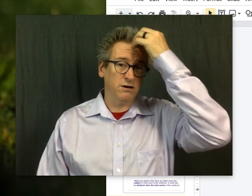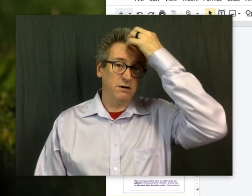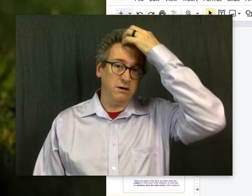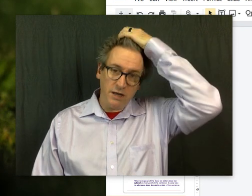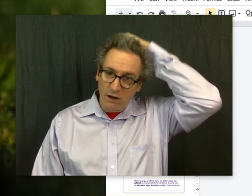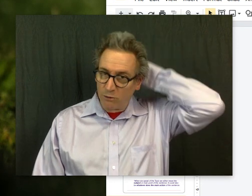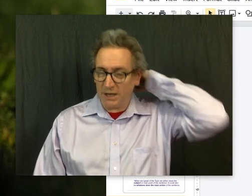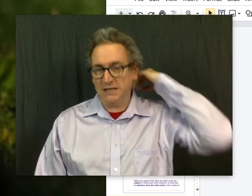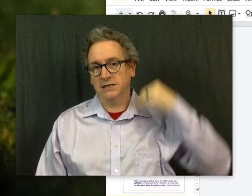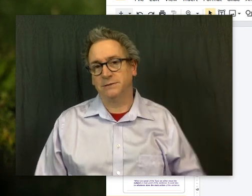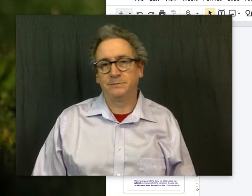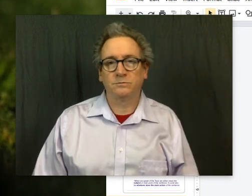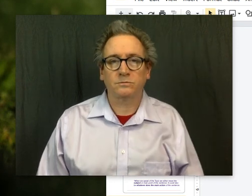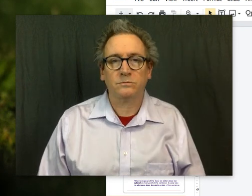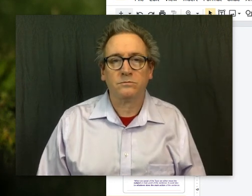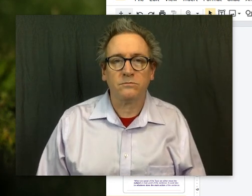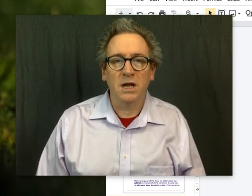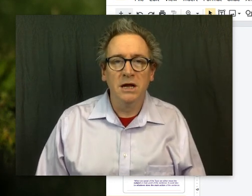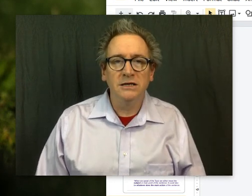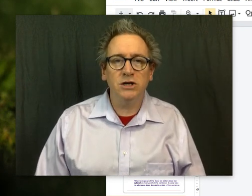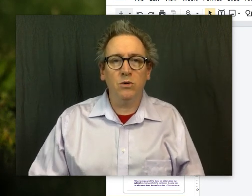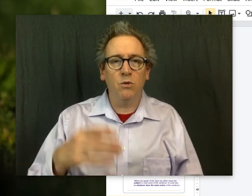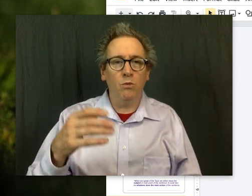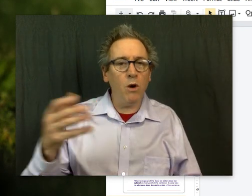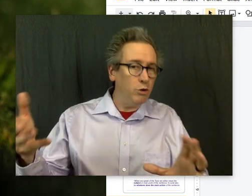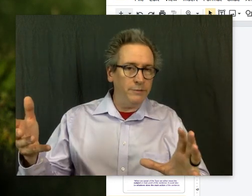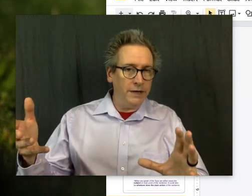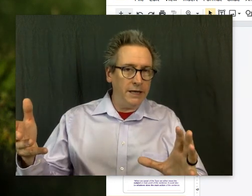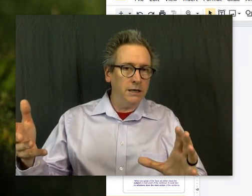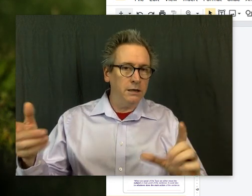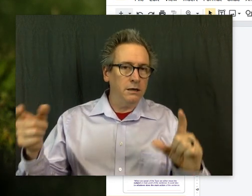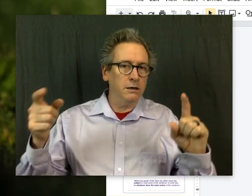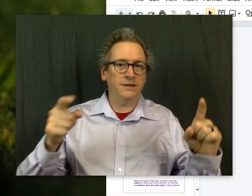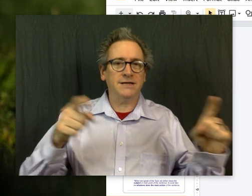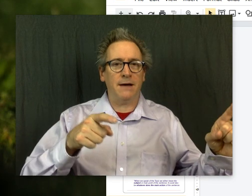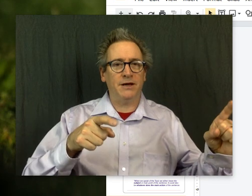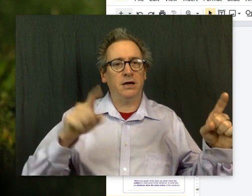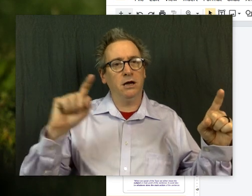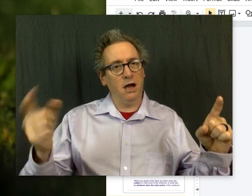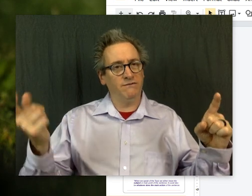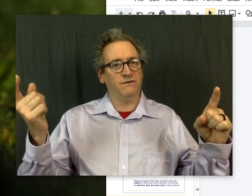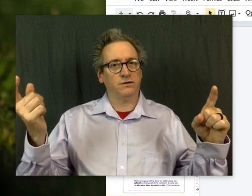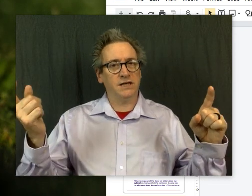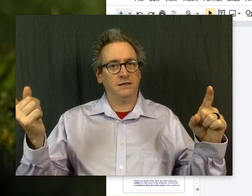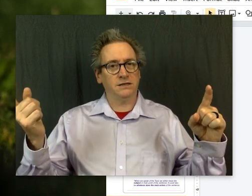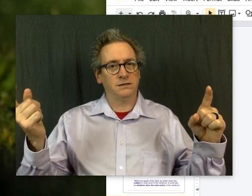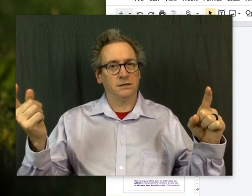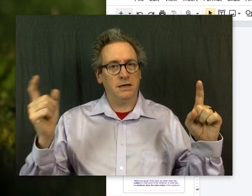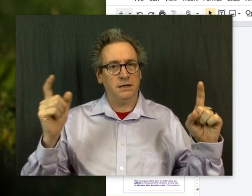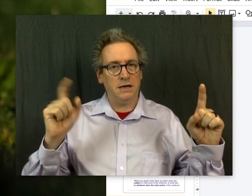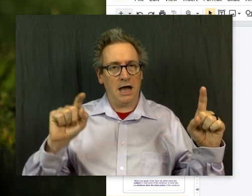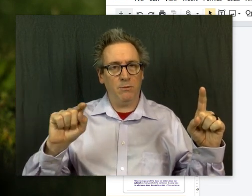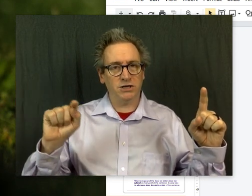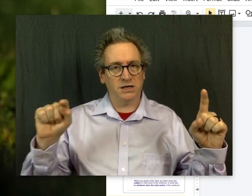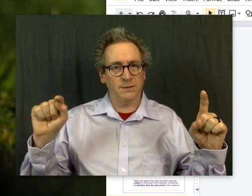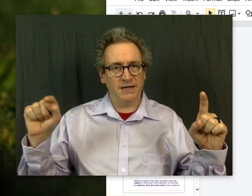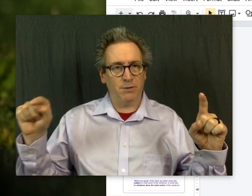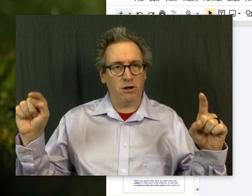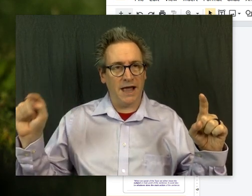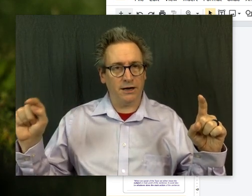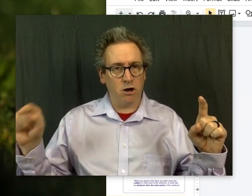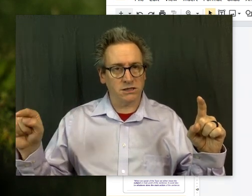other places. So what would be the topic of the first sentence? How much does